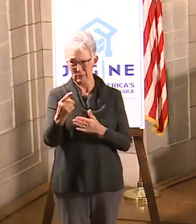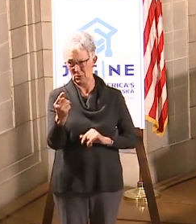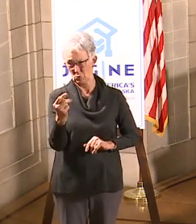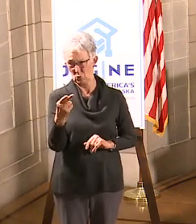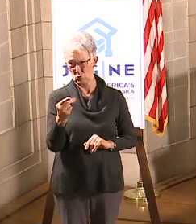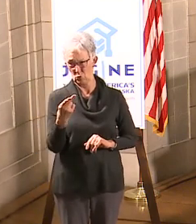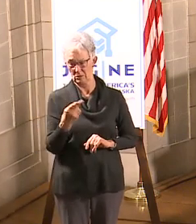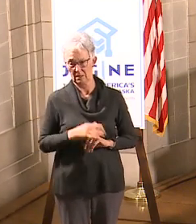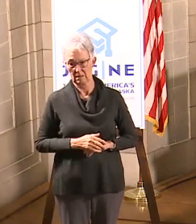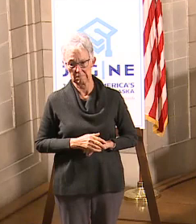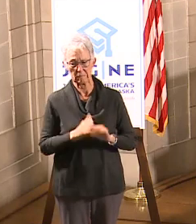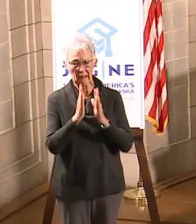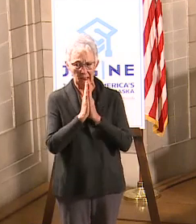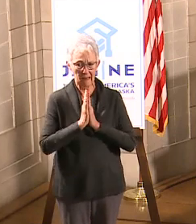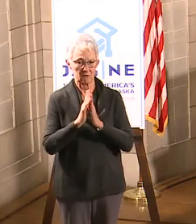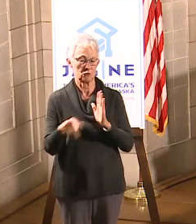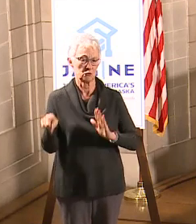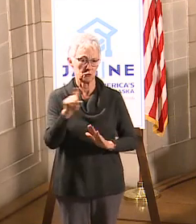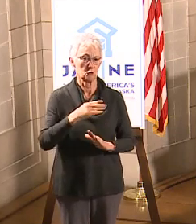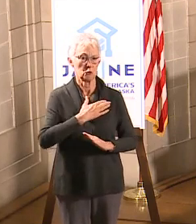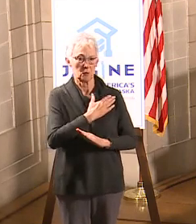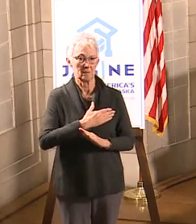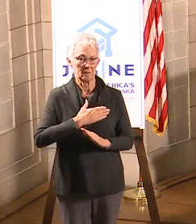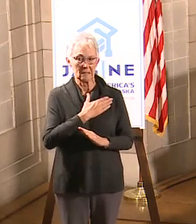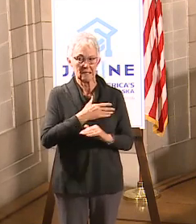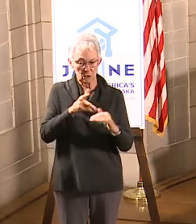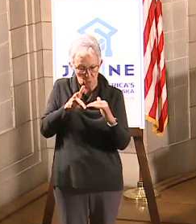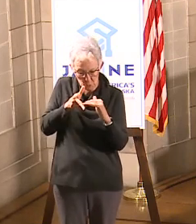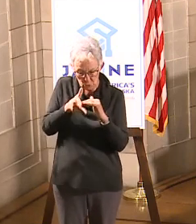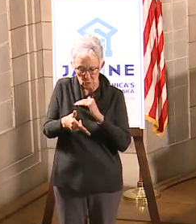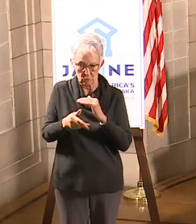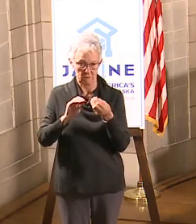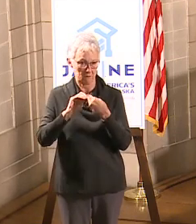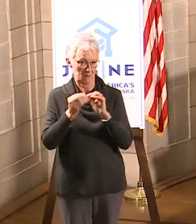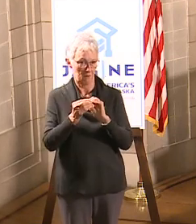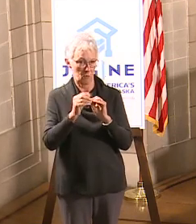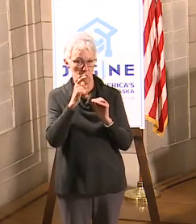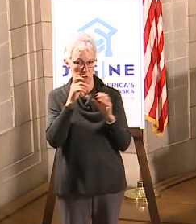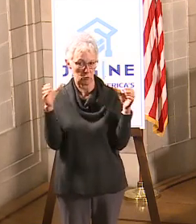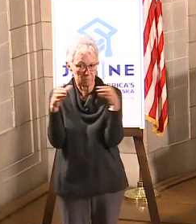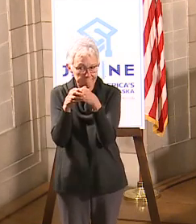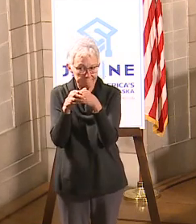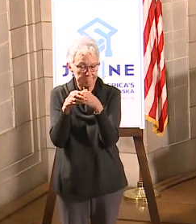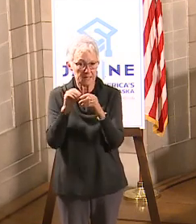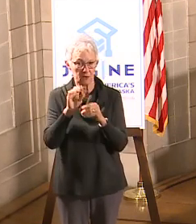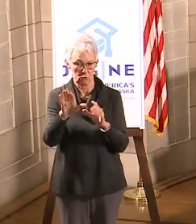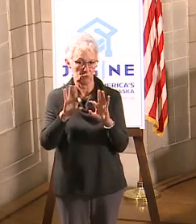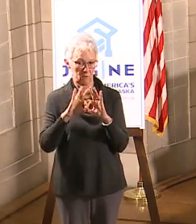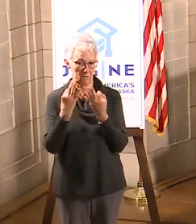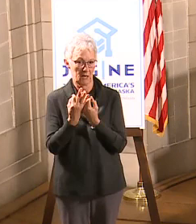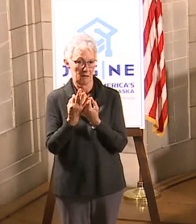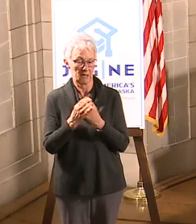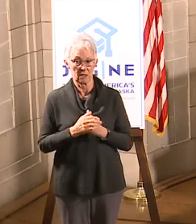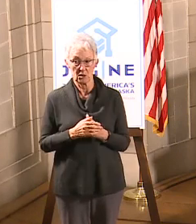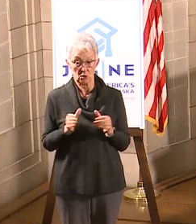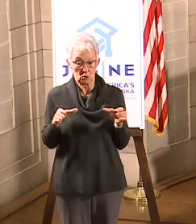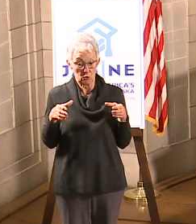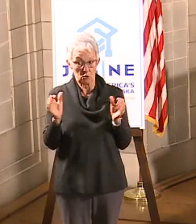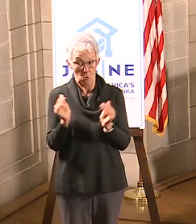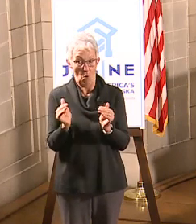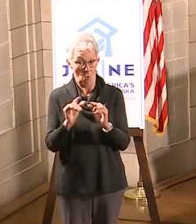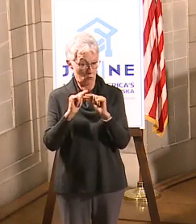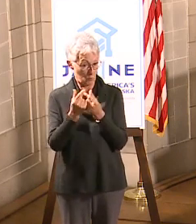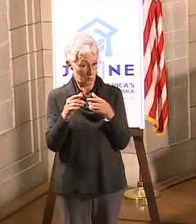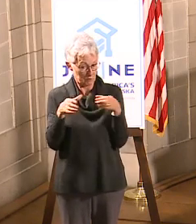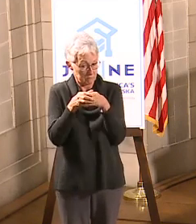holiday gatherings. We're doing that in my family. Smaller groups will make it less likely the virus spreads. Bigger groups means more